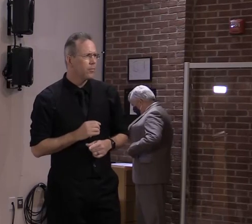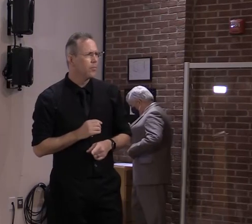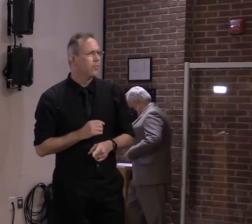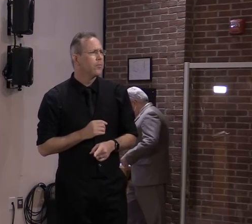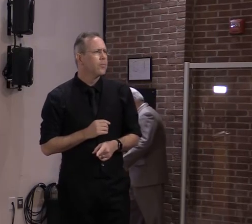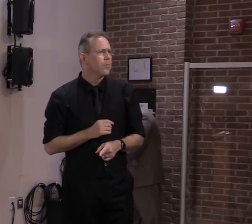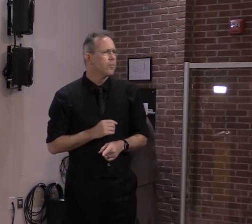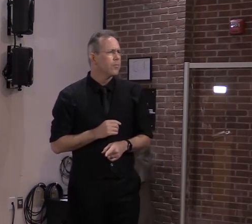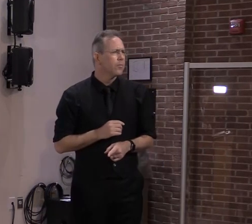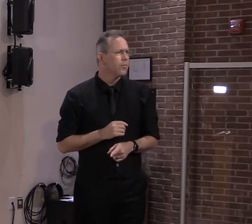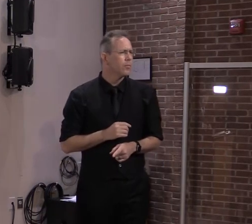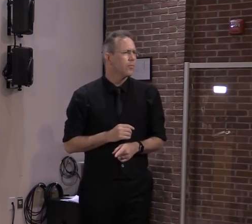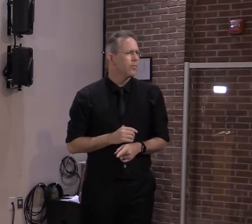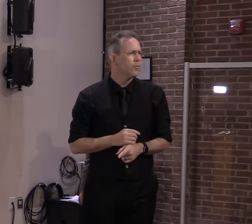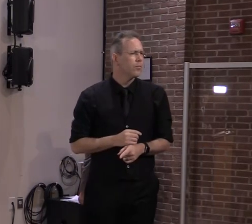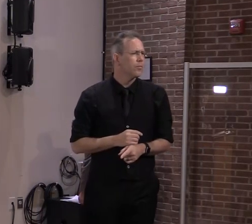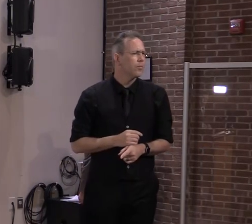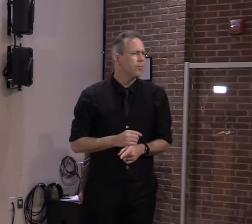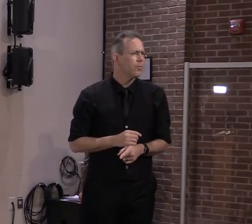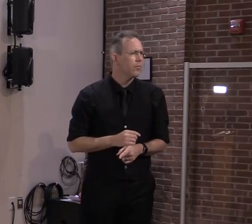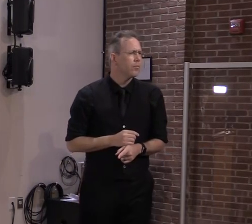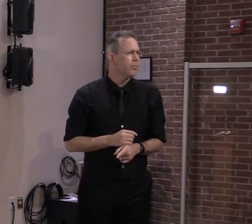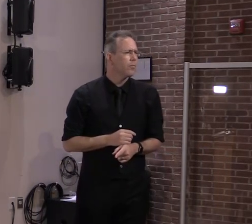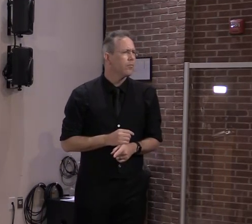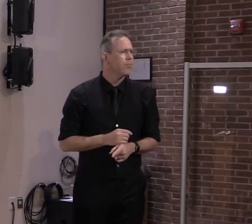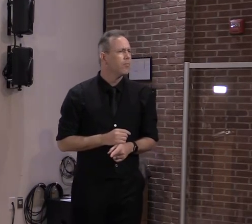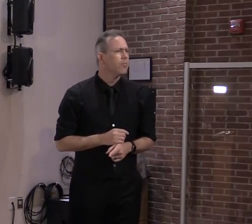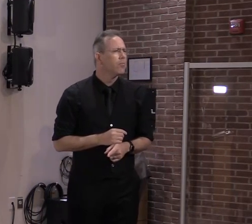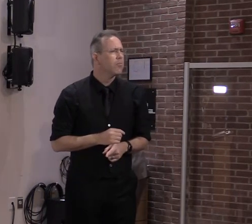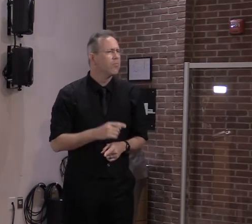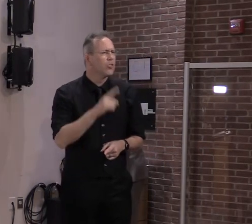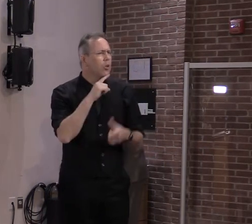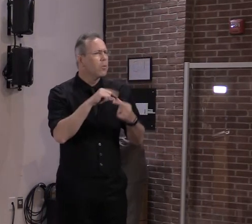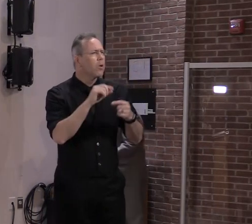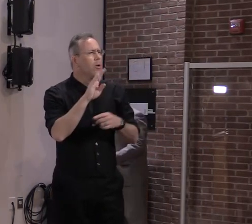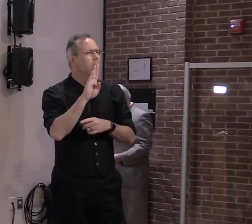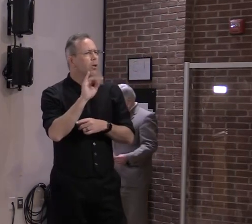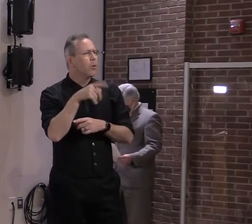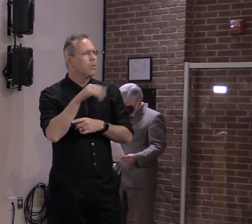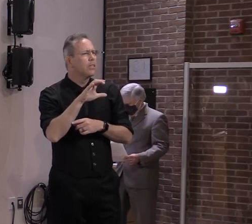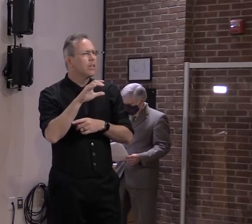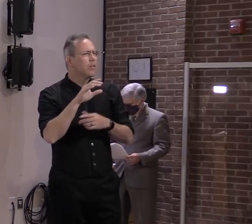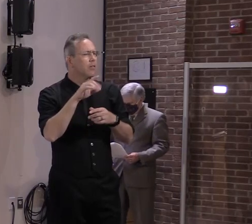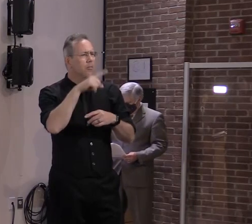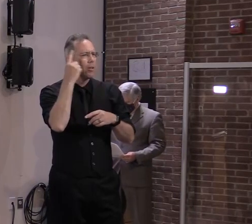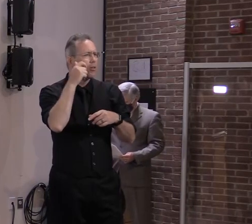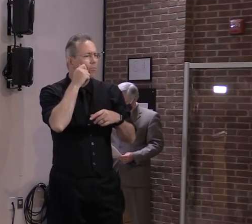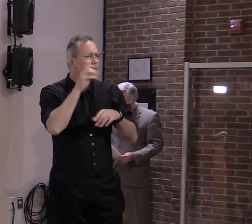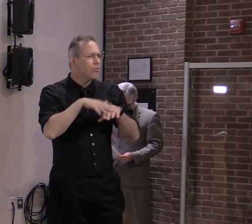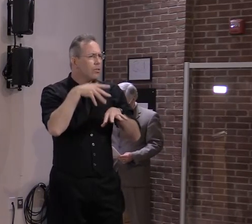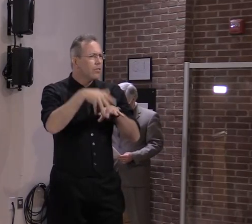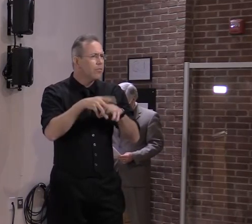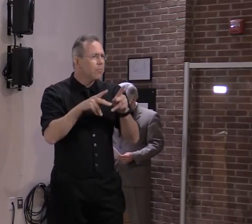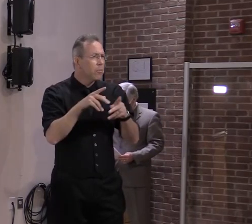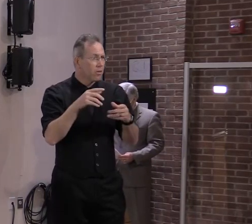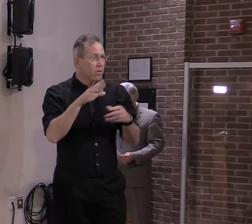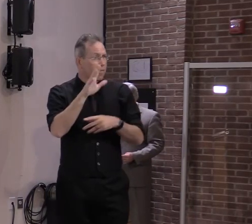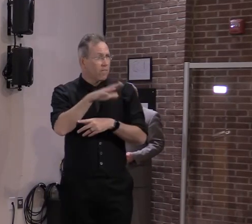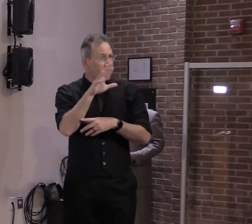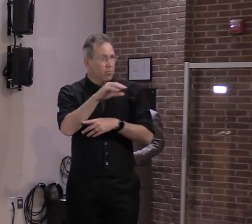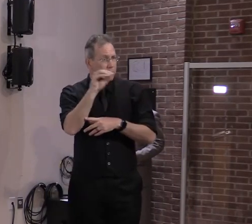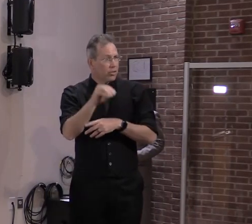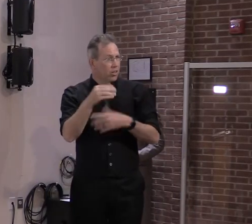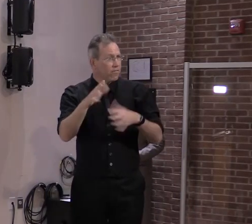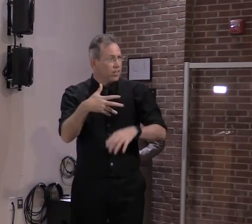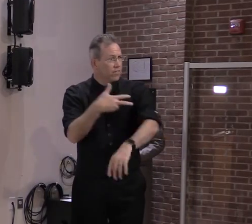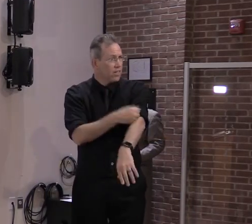Vermonters have received at least one dose of the vaccine. I'm looking at the vaccine dashboard updated this morning at the Department of